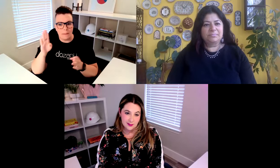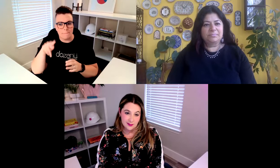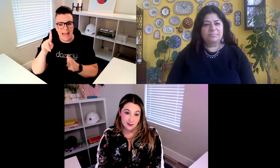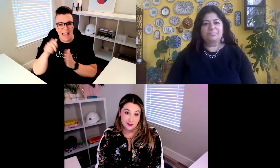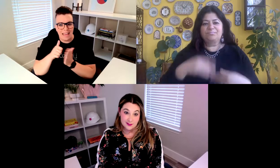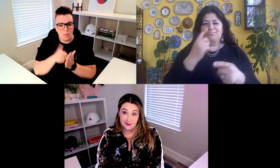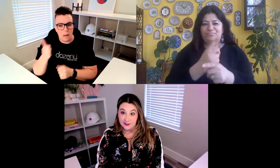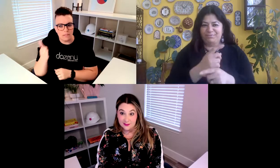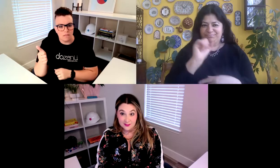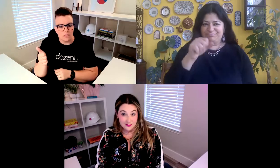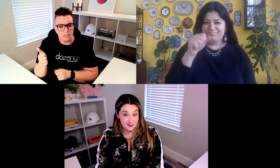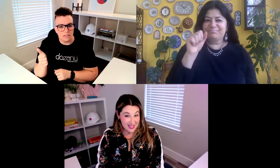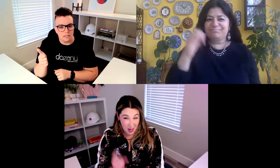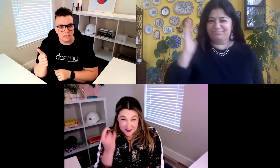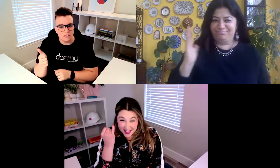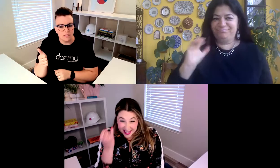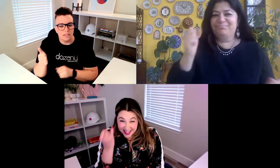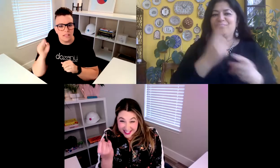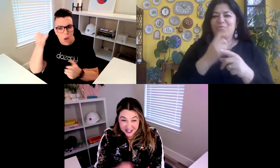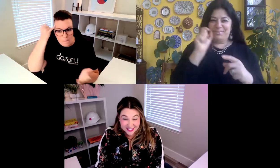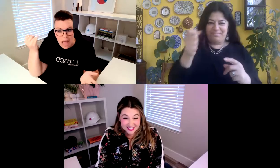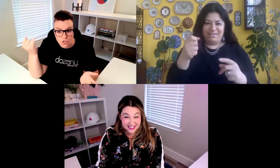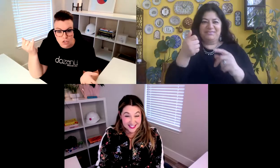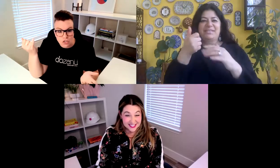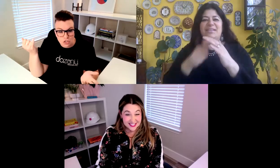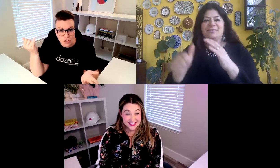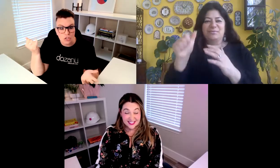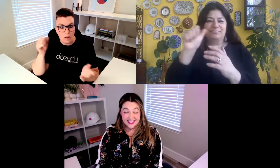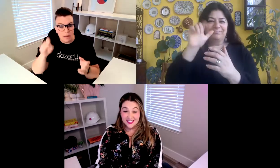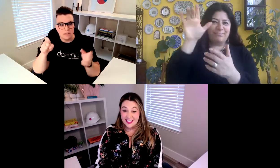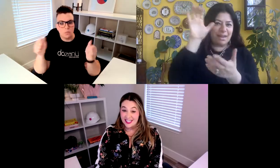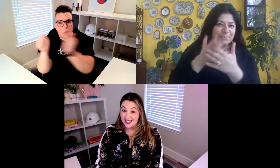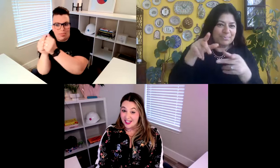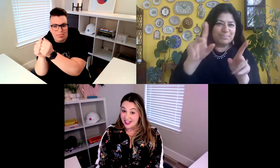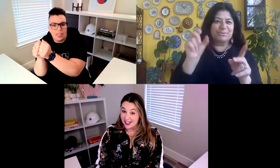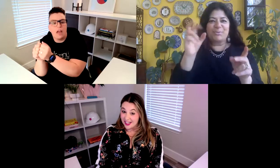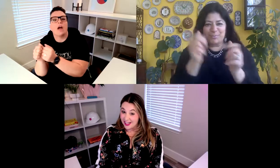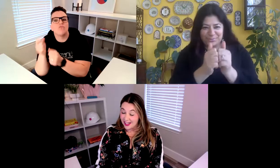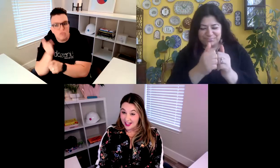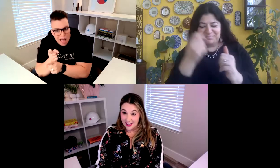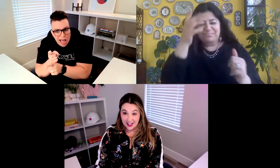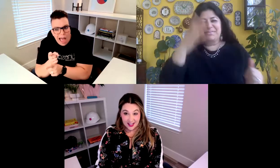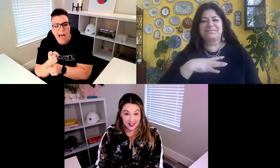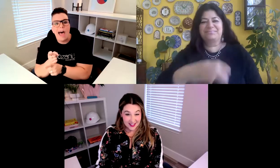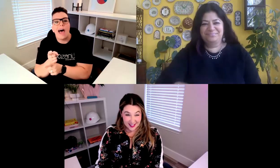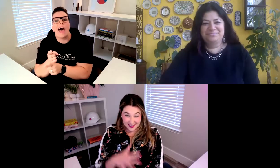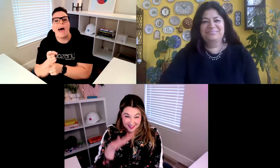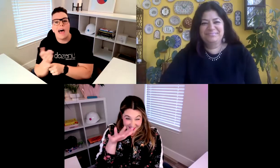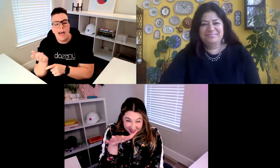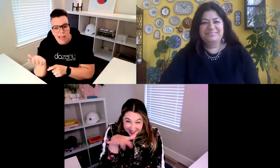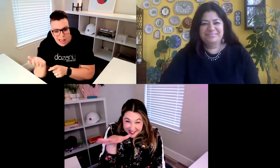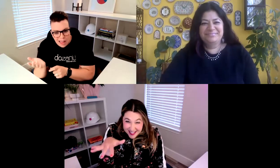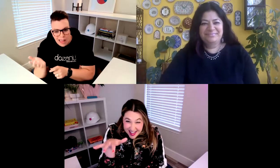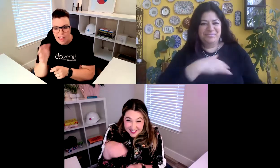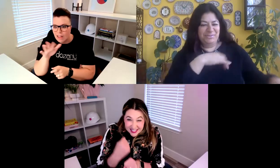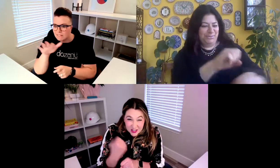women still hadn't been allowed to open a bank account even. This is Sophia, you're right, a long time ago. They weren't. It had to be under a man companion to set up a bank